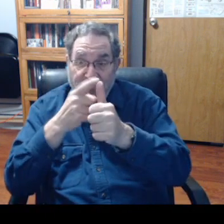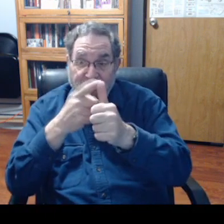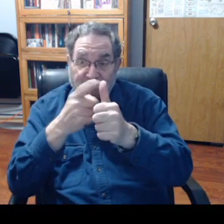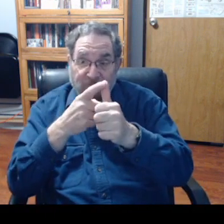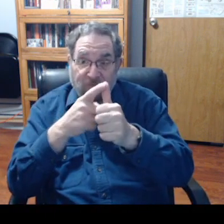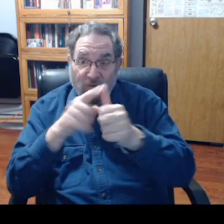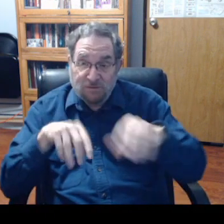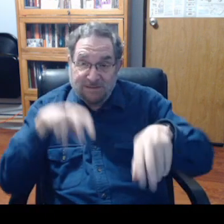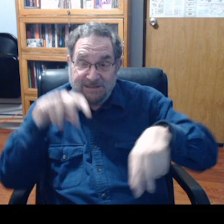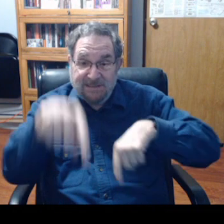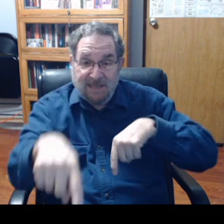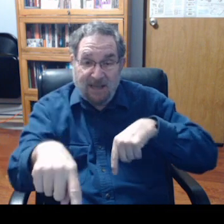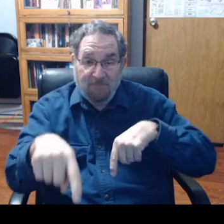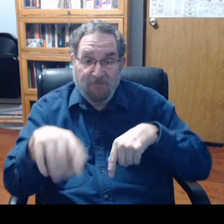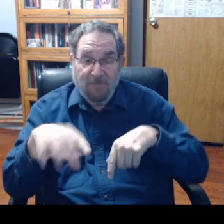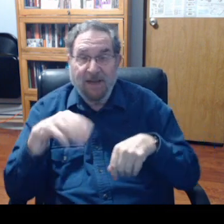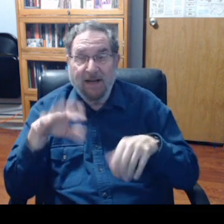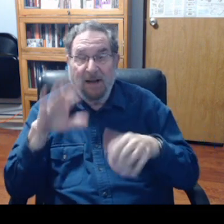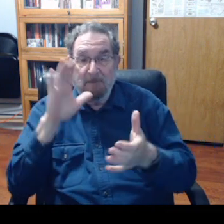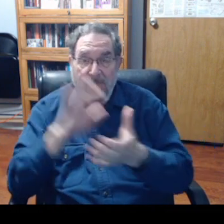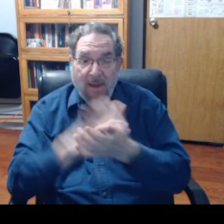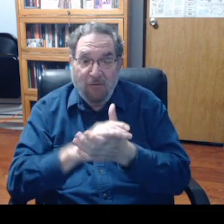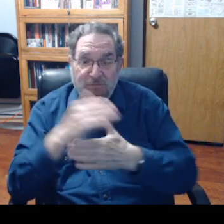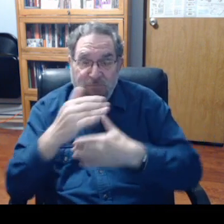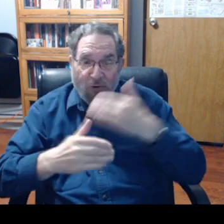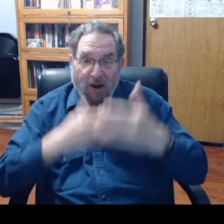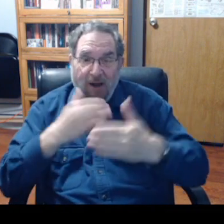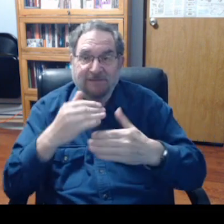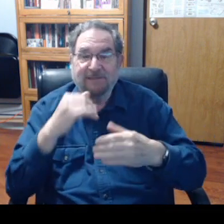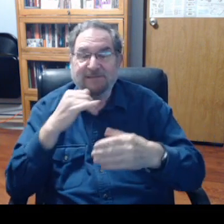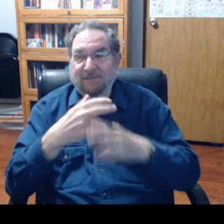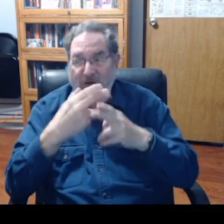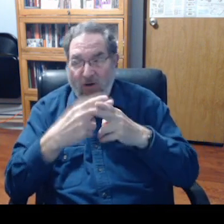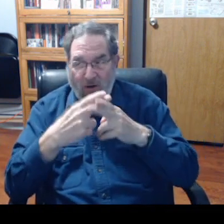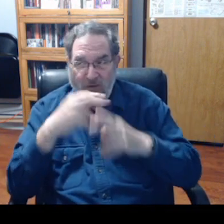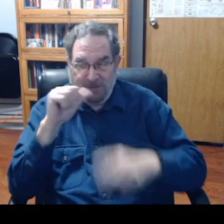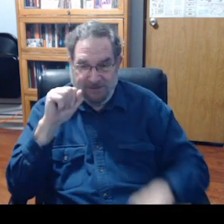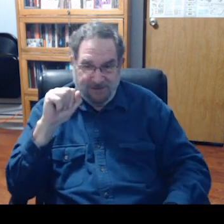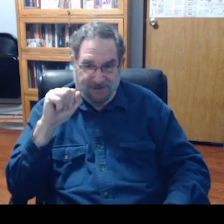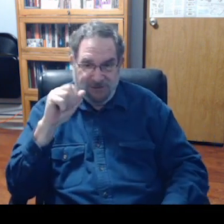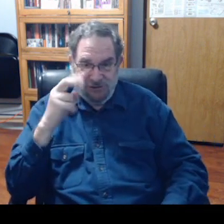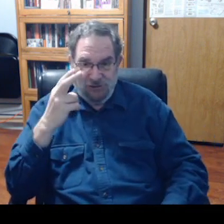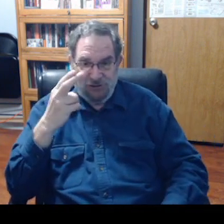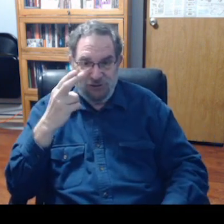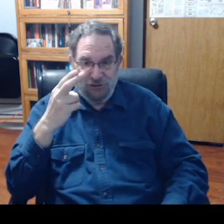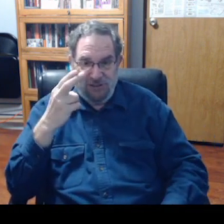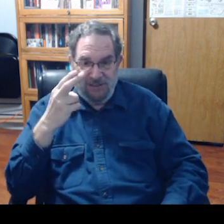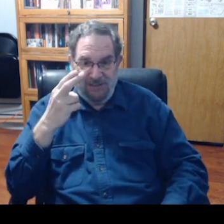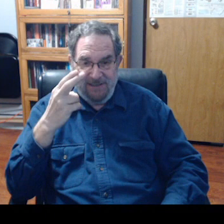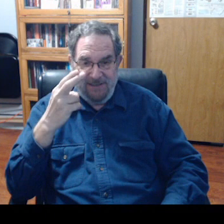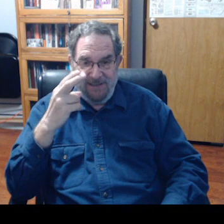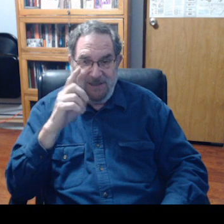The first step in a marriage process is called the